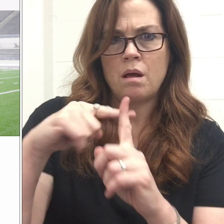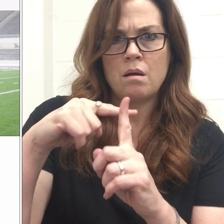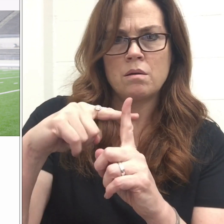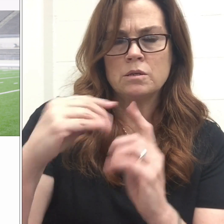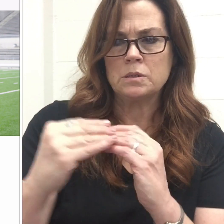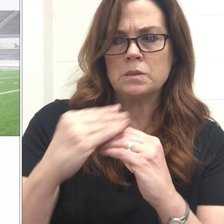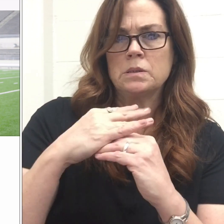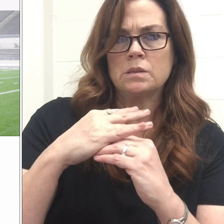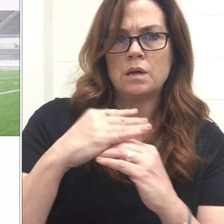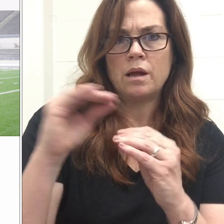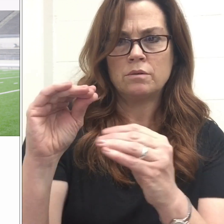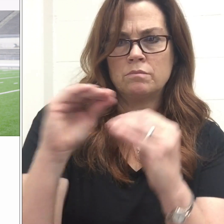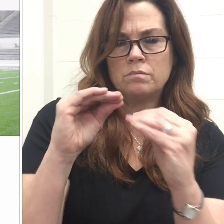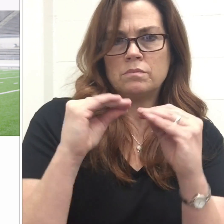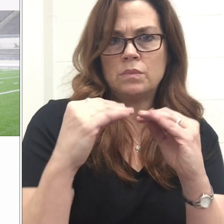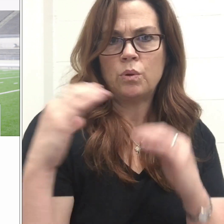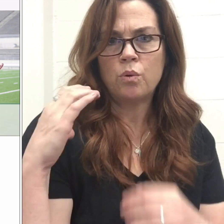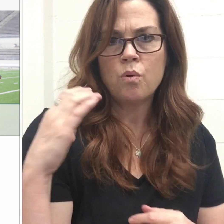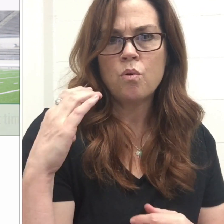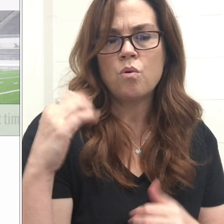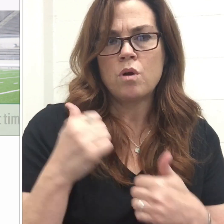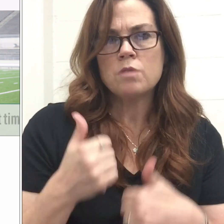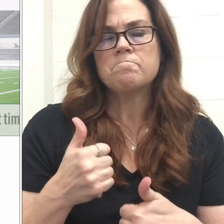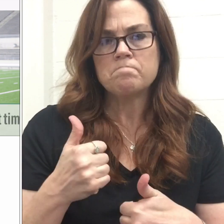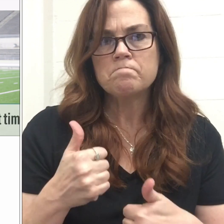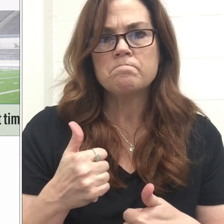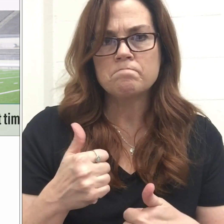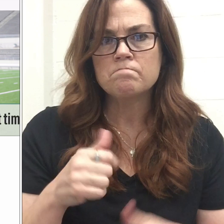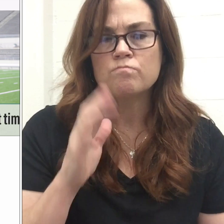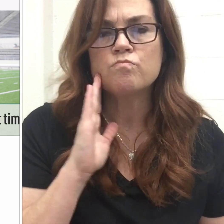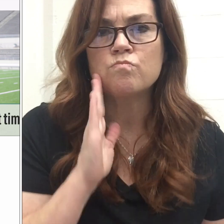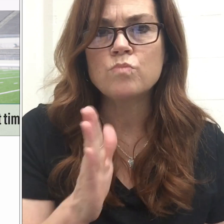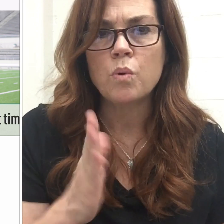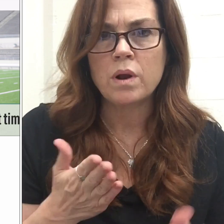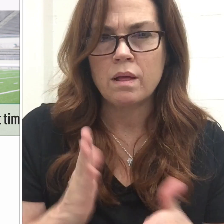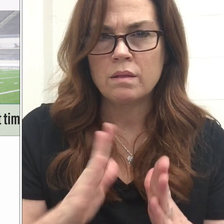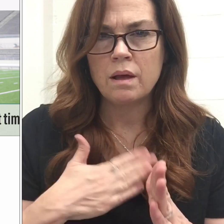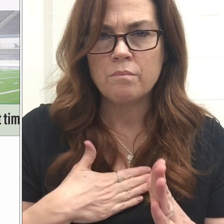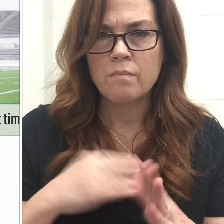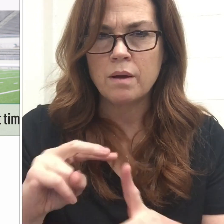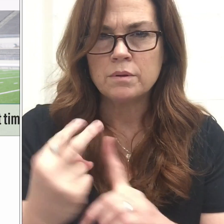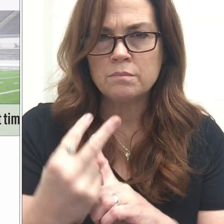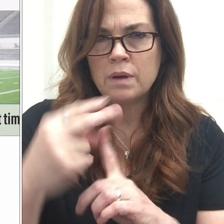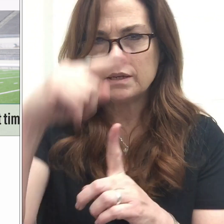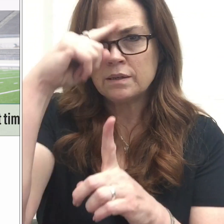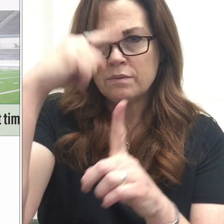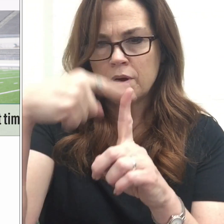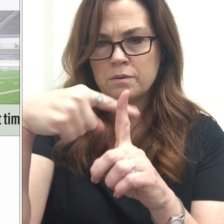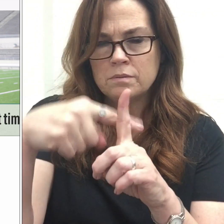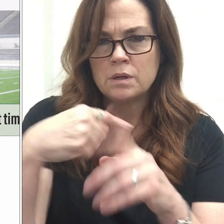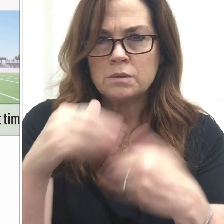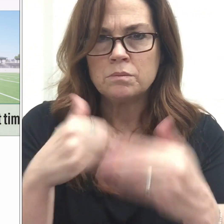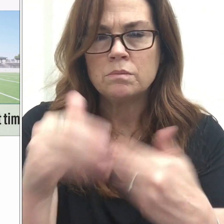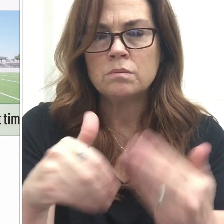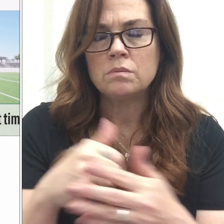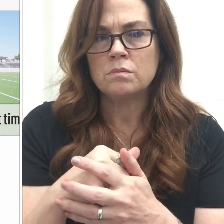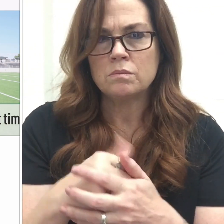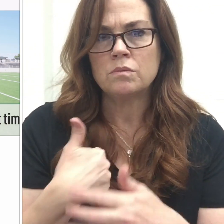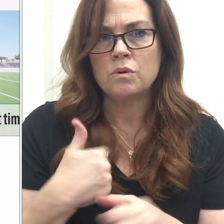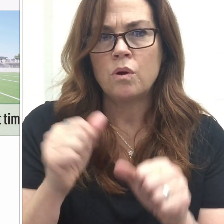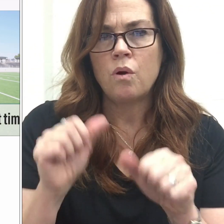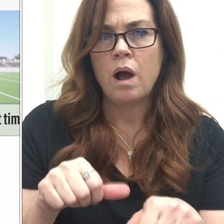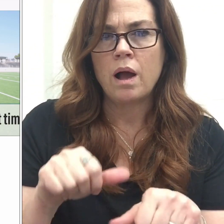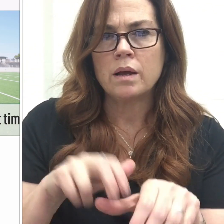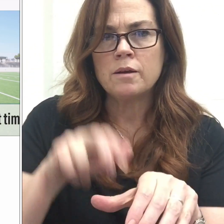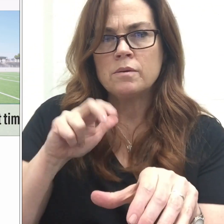up. I'm going to let my perspective move me forward in this to go, how do I respond better to this bad